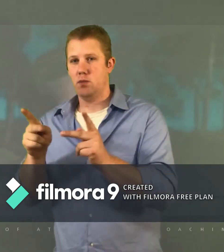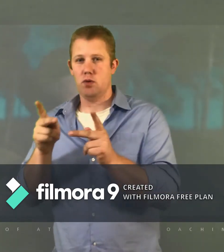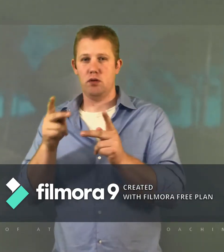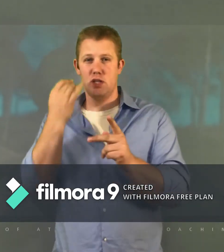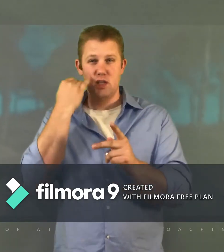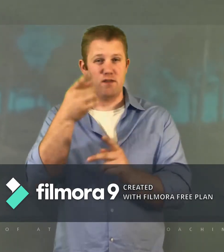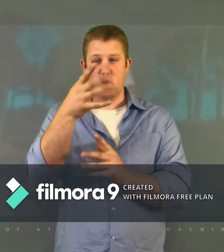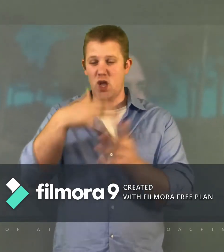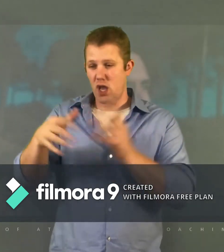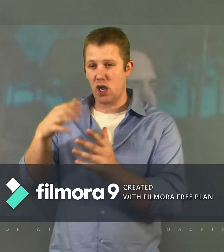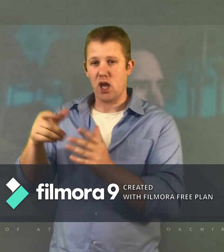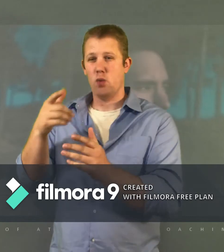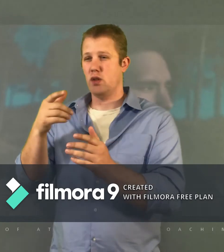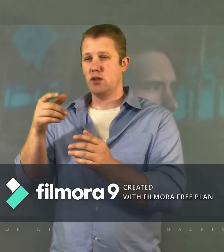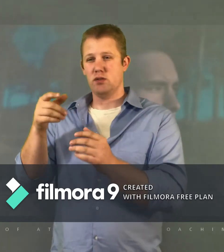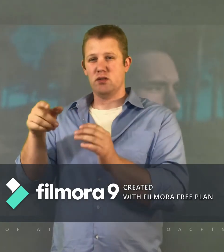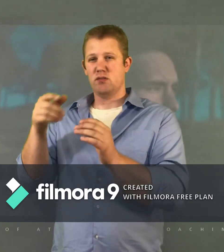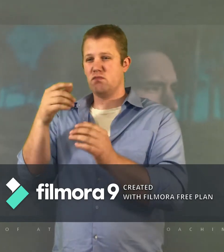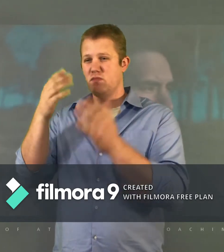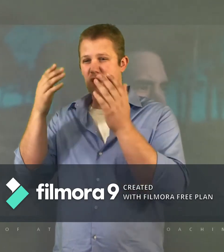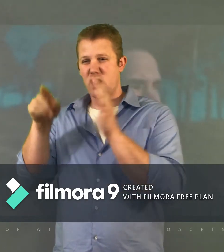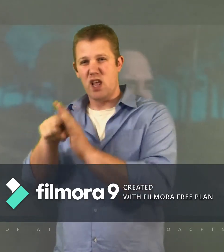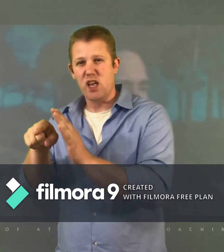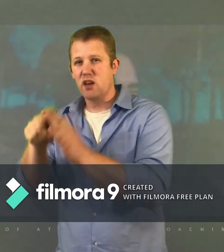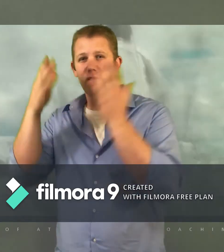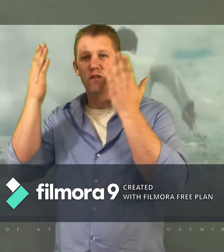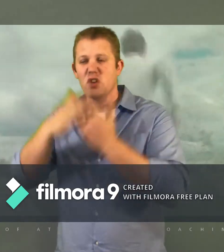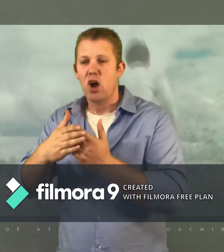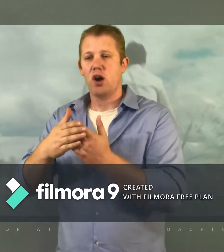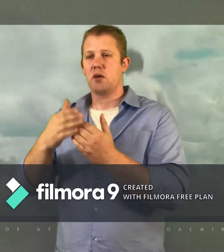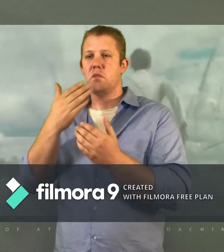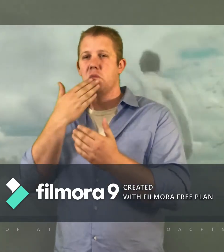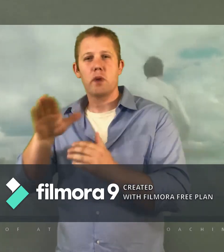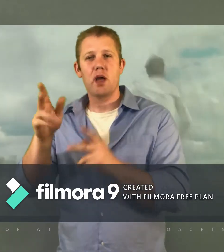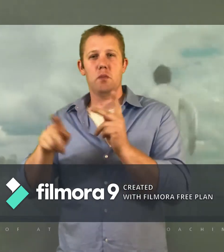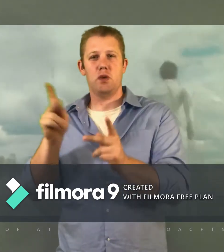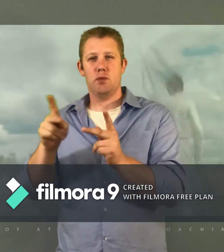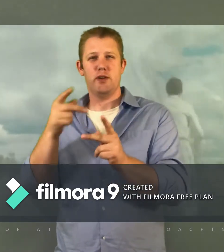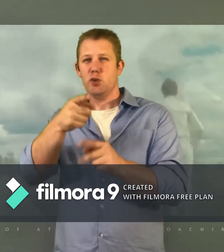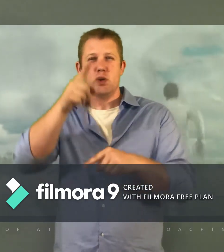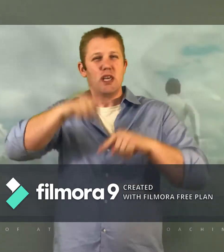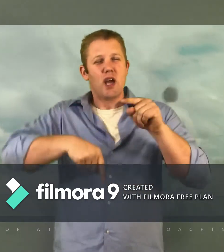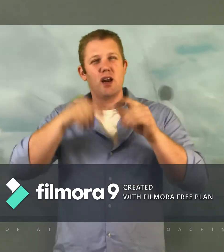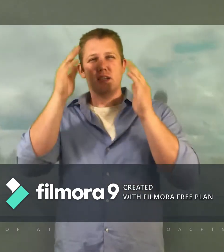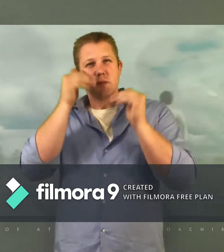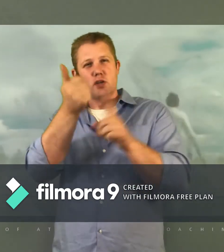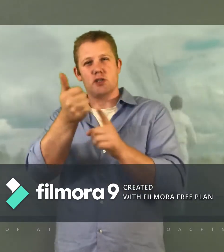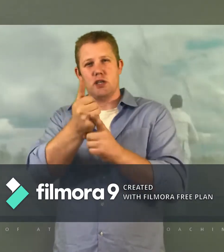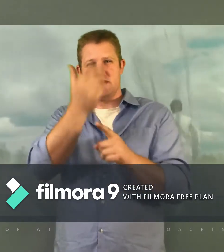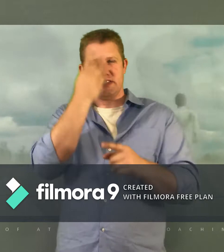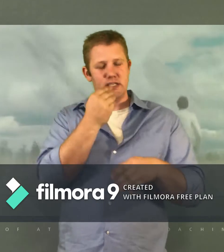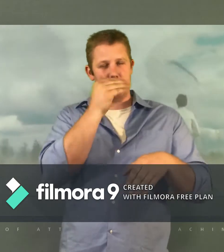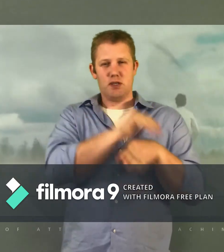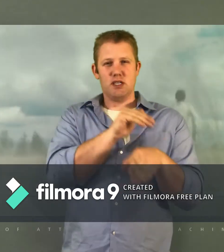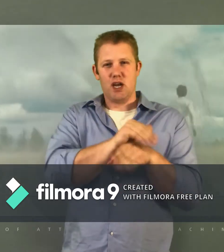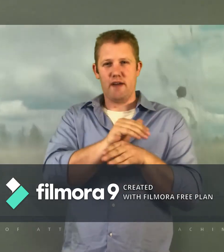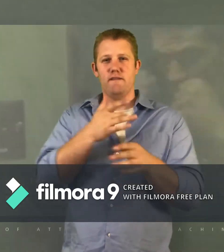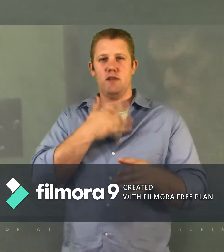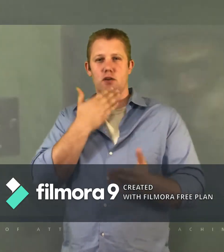people and bad people. And when you're hanging out with negative, dark, and dysfunctional people, you cannot expect yourself to go to sleep